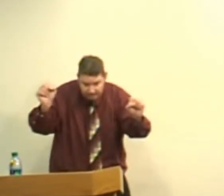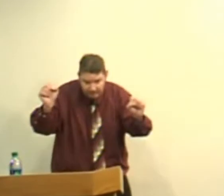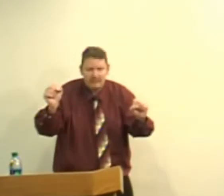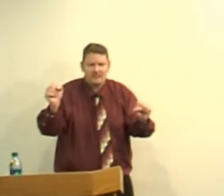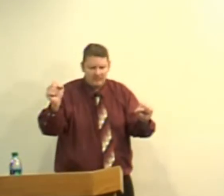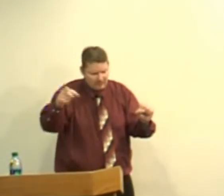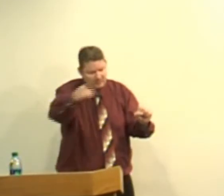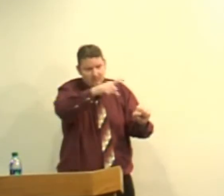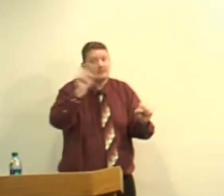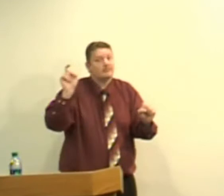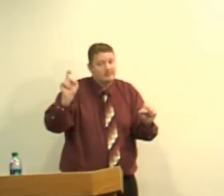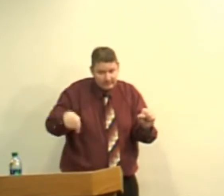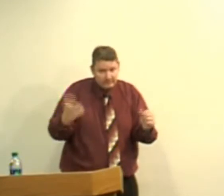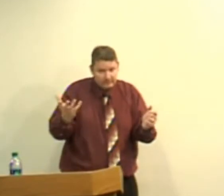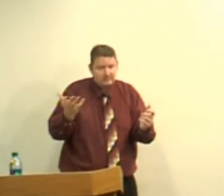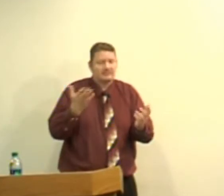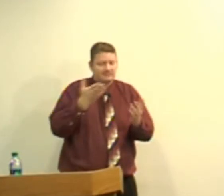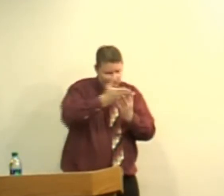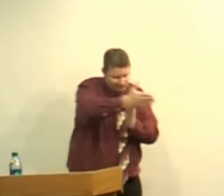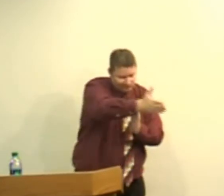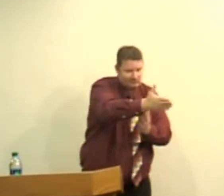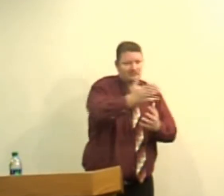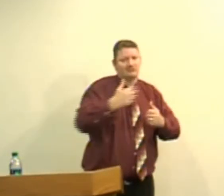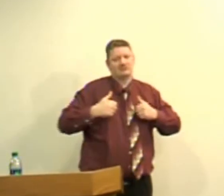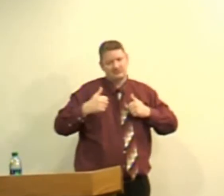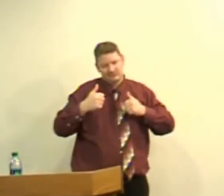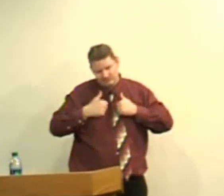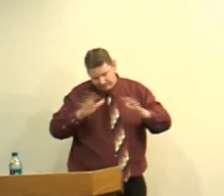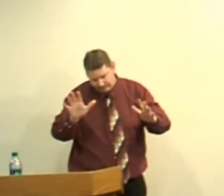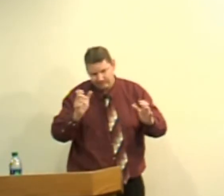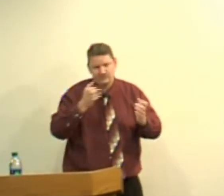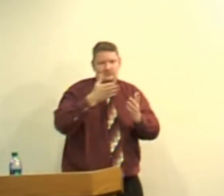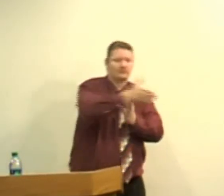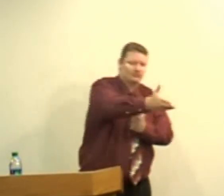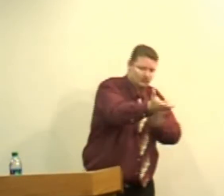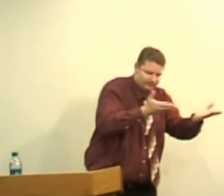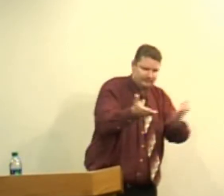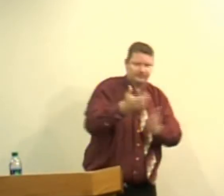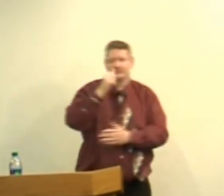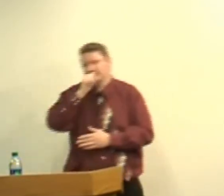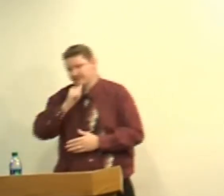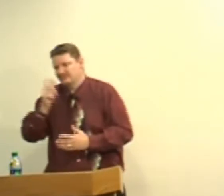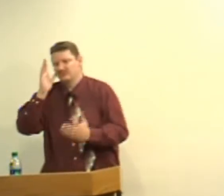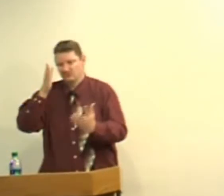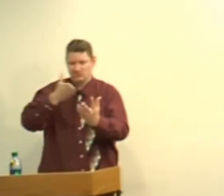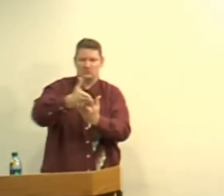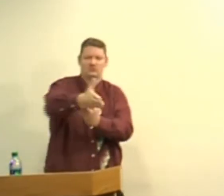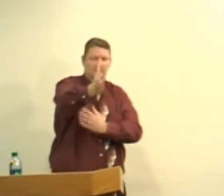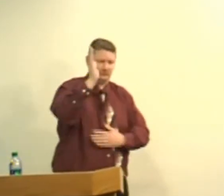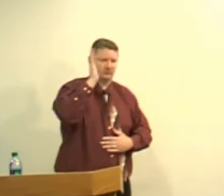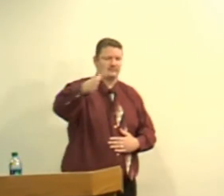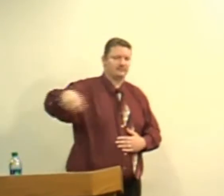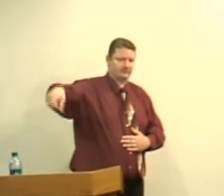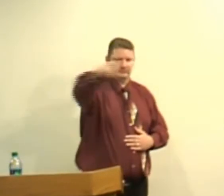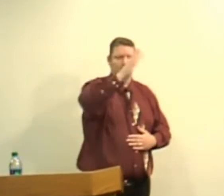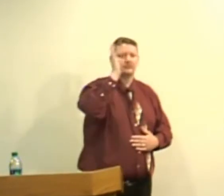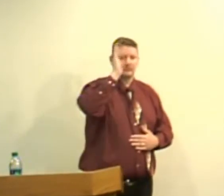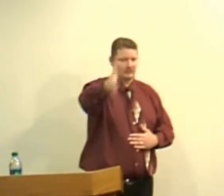So, when we are saved, salvation requires that we go through service, suffering. And we